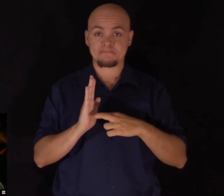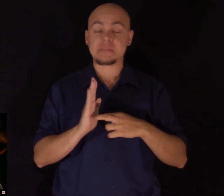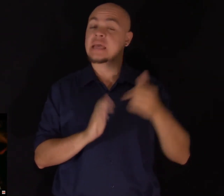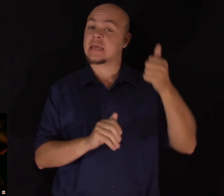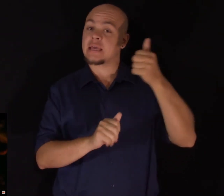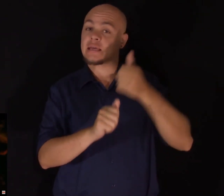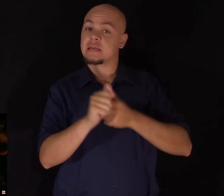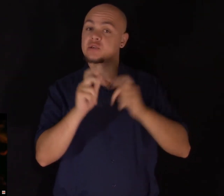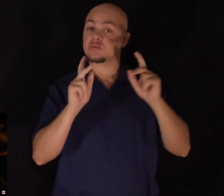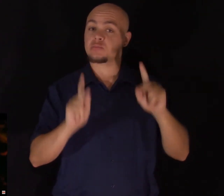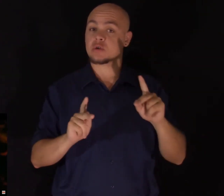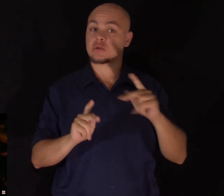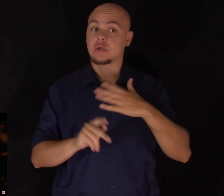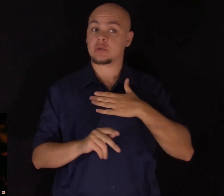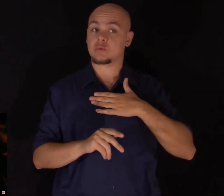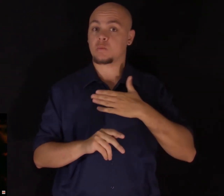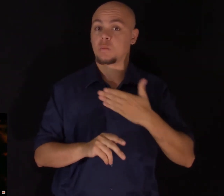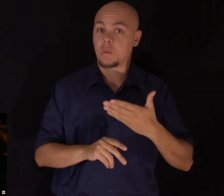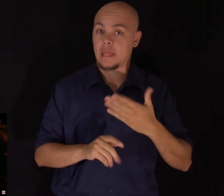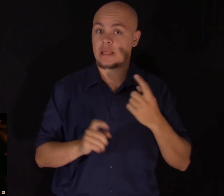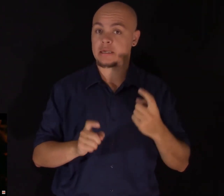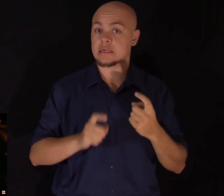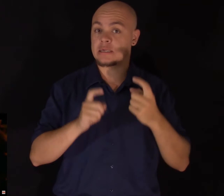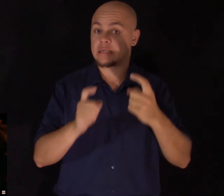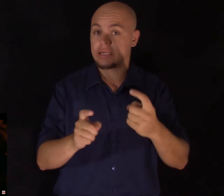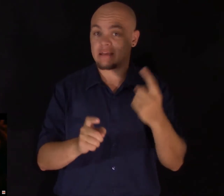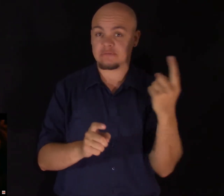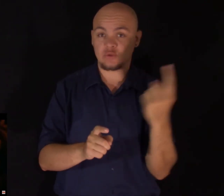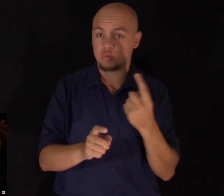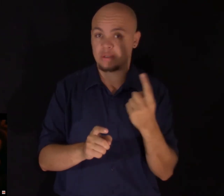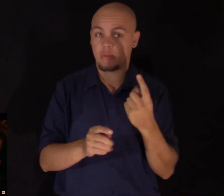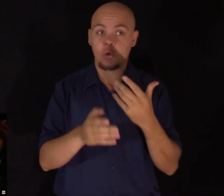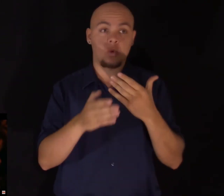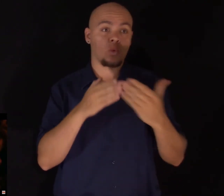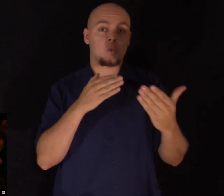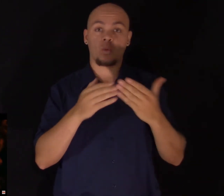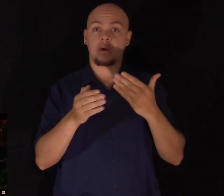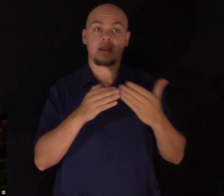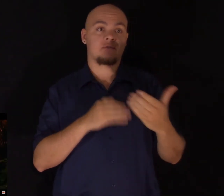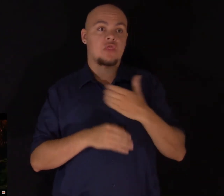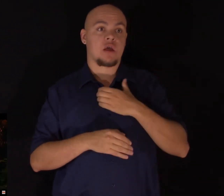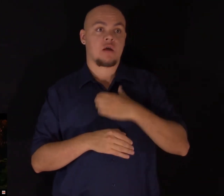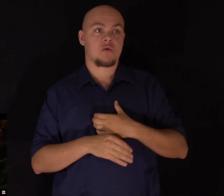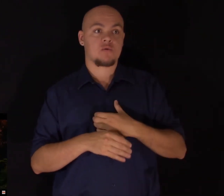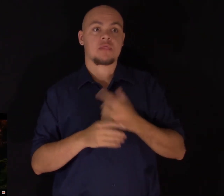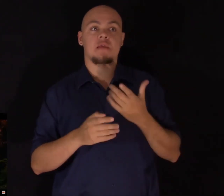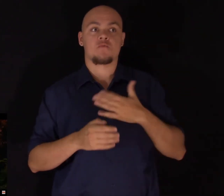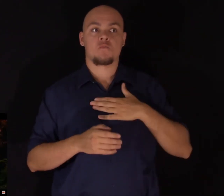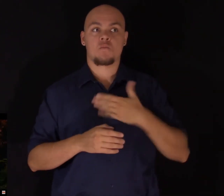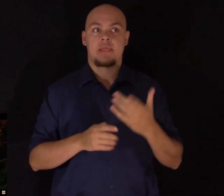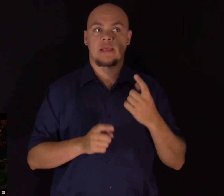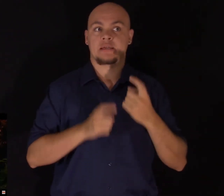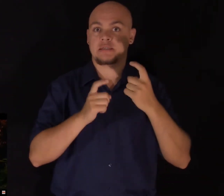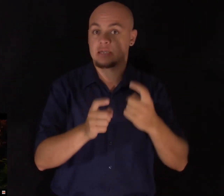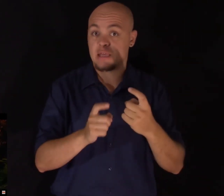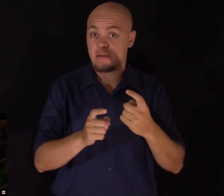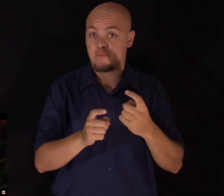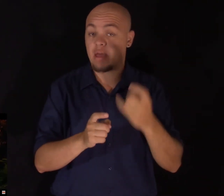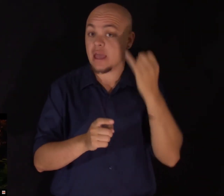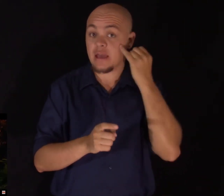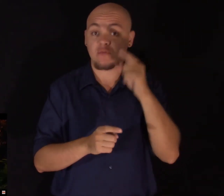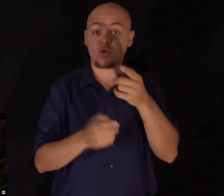everyone is willing to give you something. They're ready to give you something for whatever it is they're hungry for. And that's the crux of it. If you don't